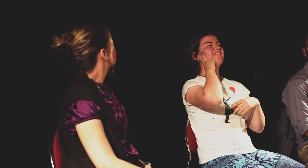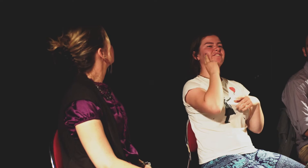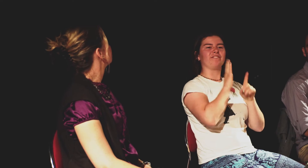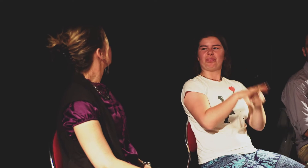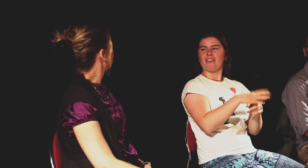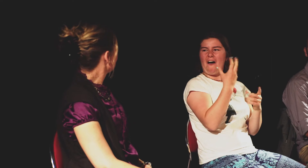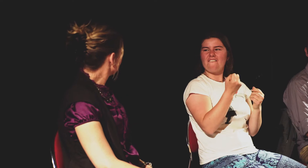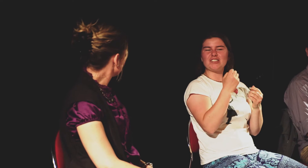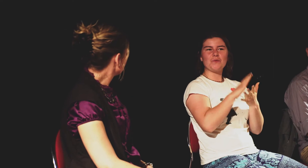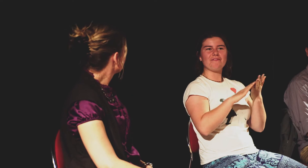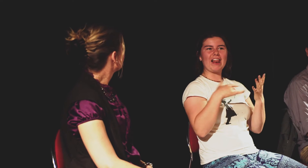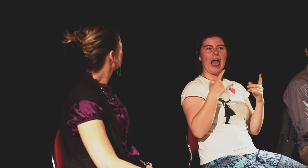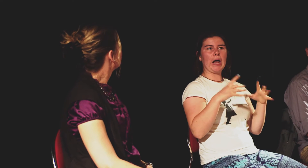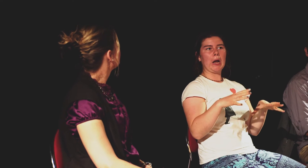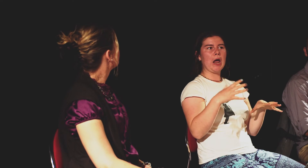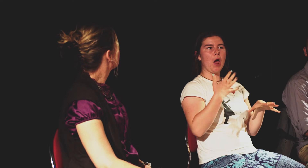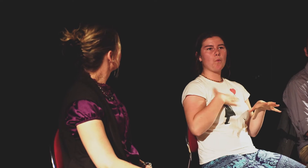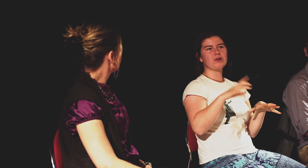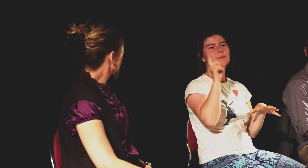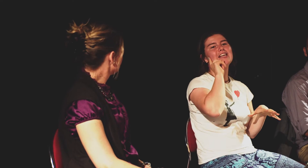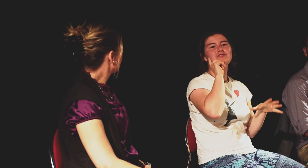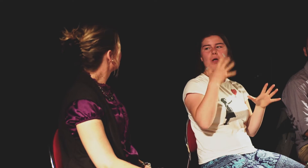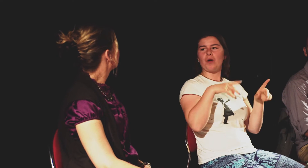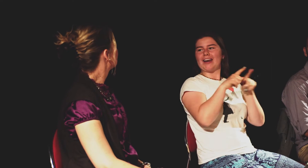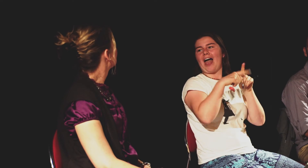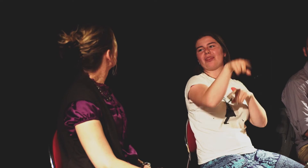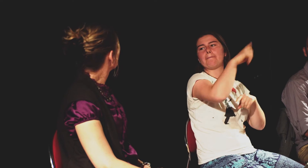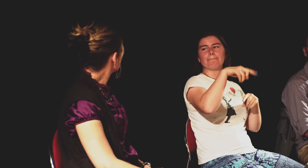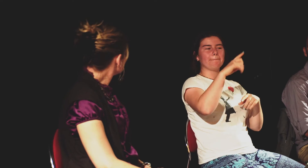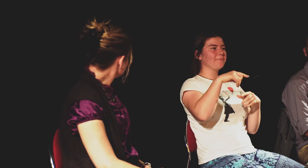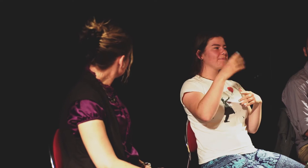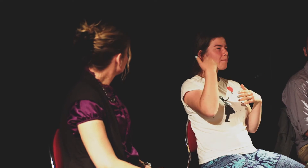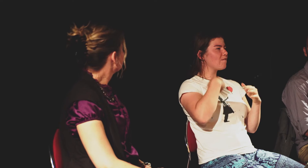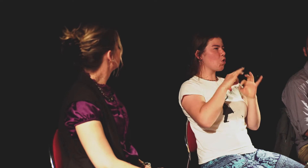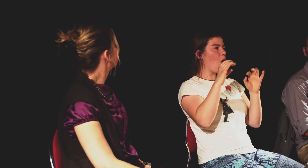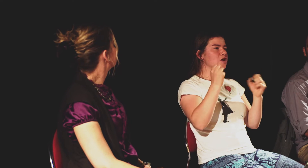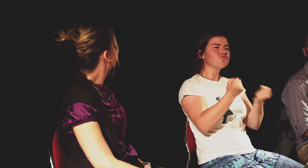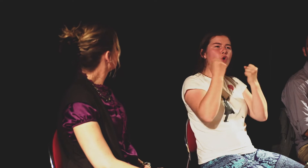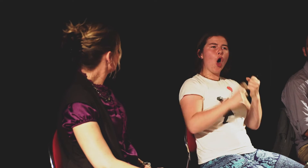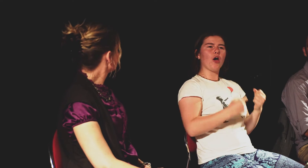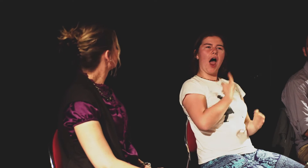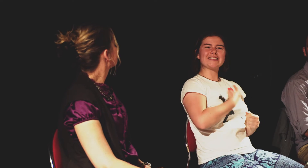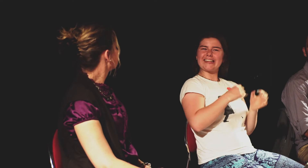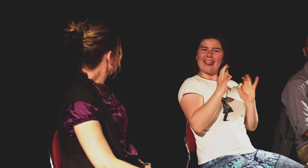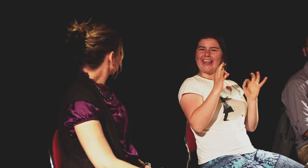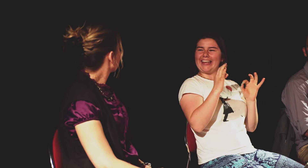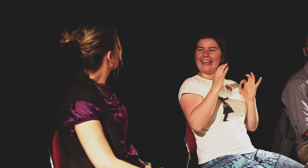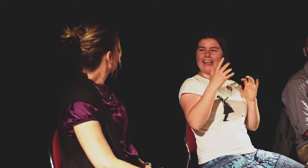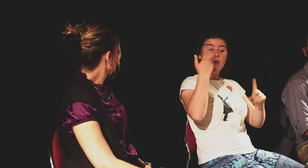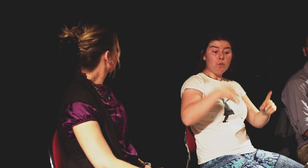I really felt the discrimination around the world, among the world of the hearing about my signing, because at that time I hadn't really